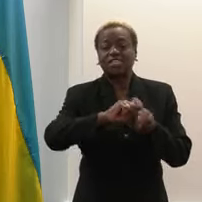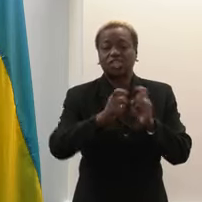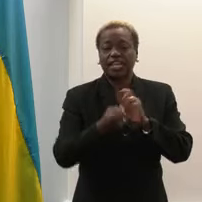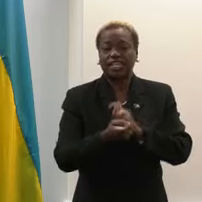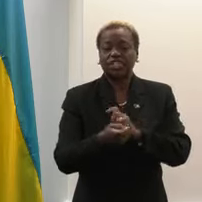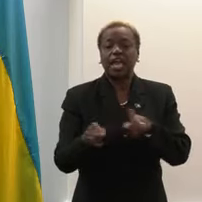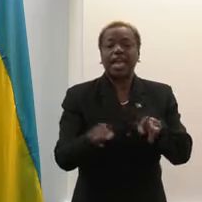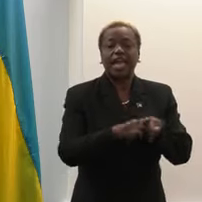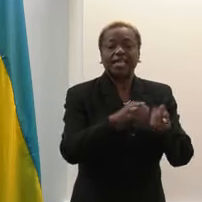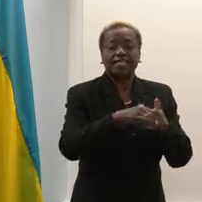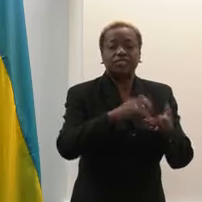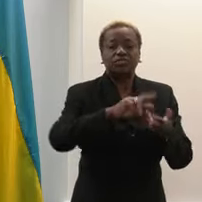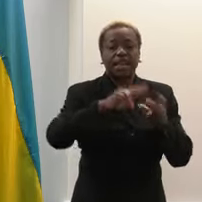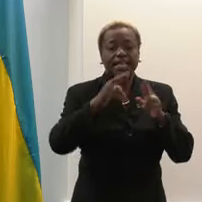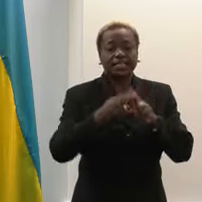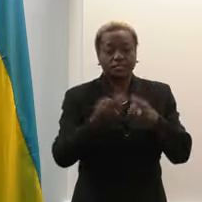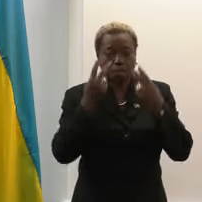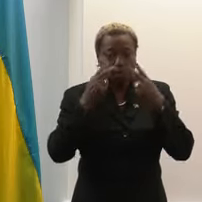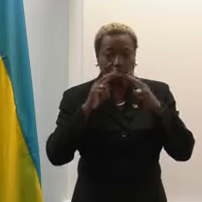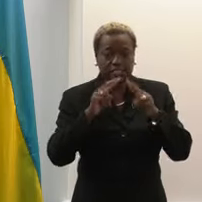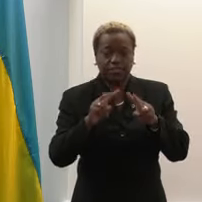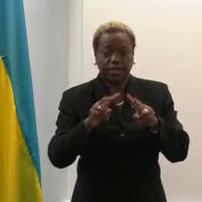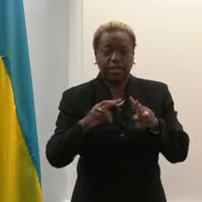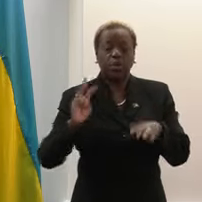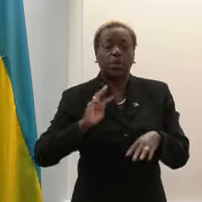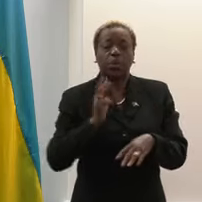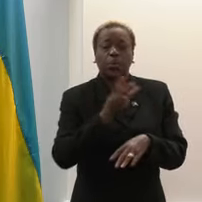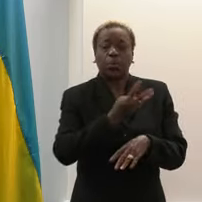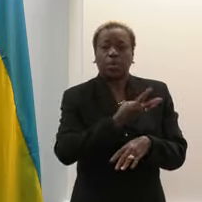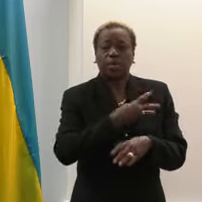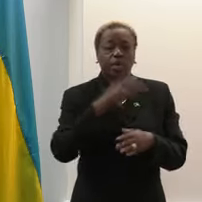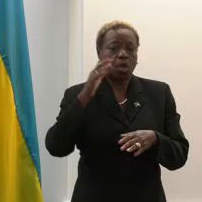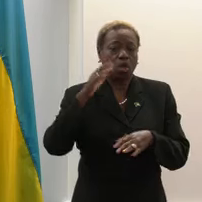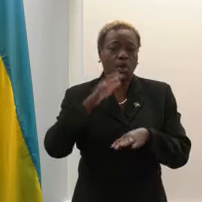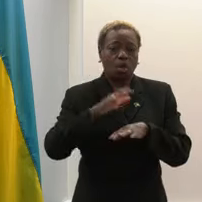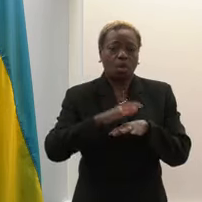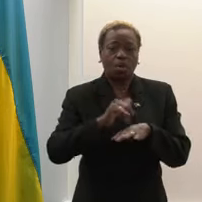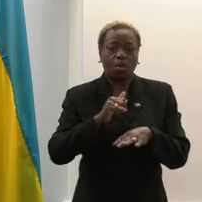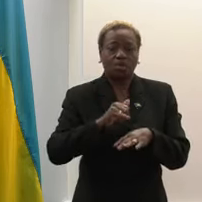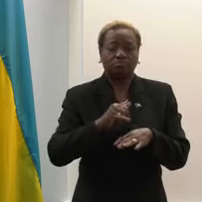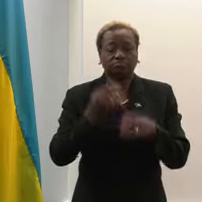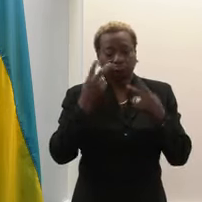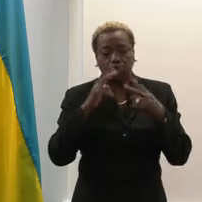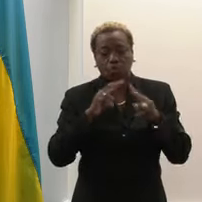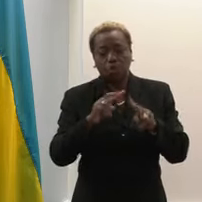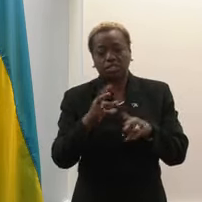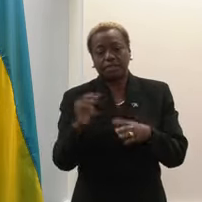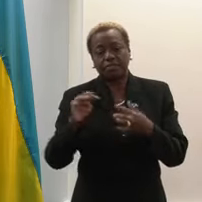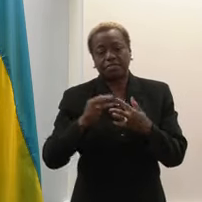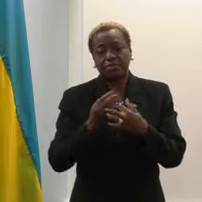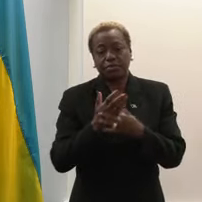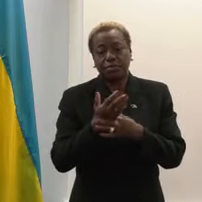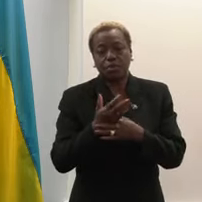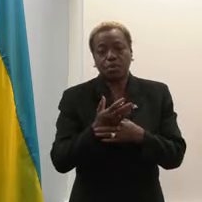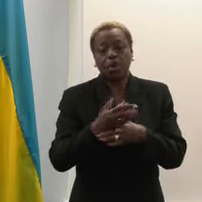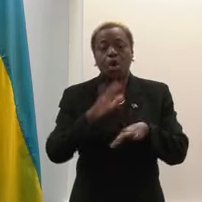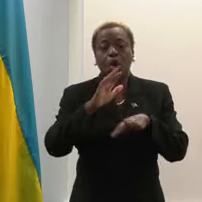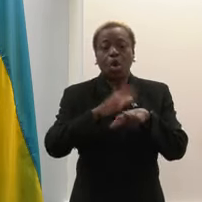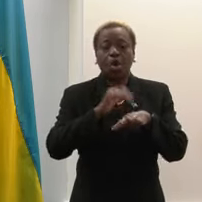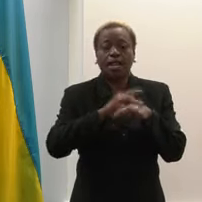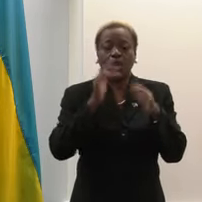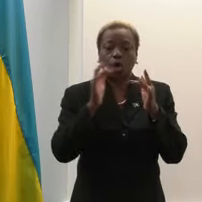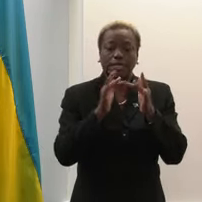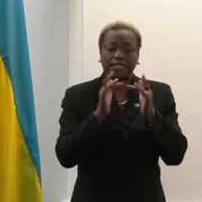As it relates to monitoring, we actually, you know, we monitor them through mostly calling